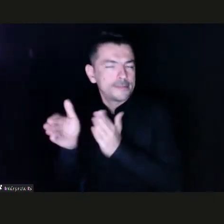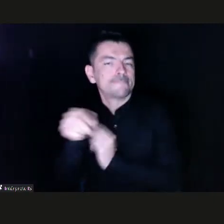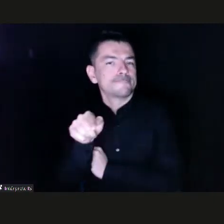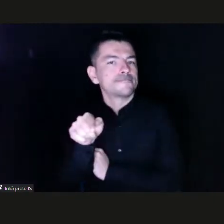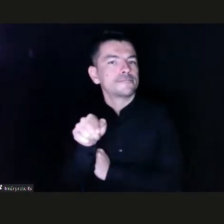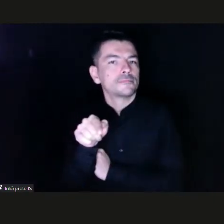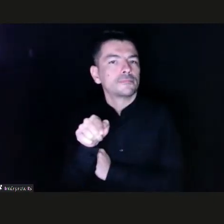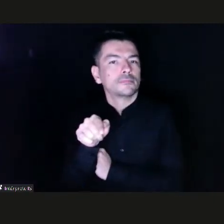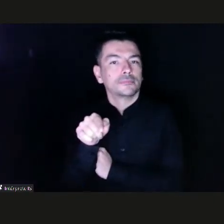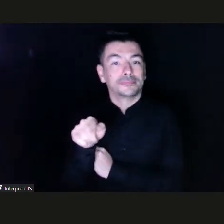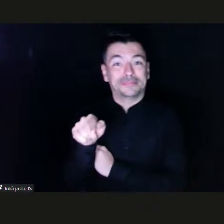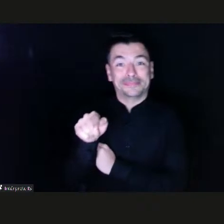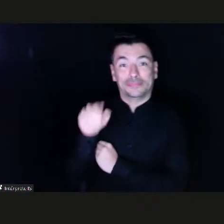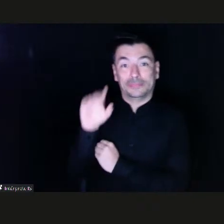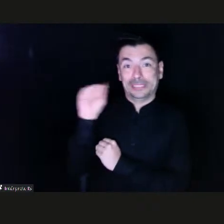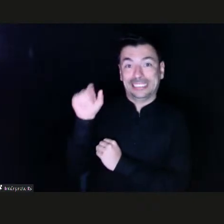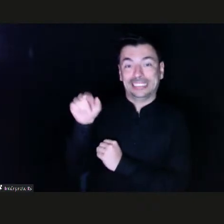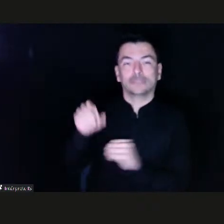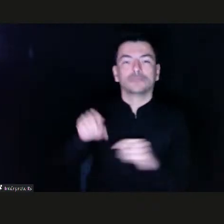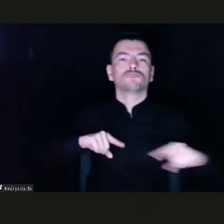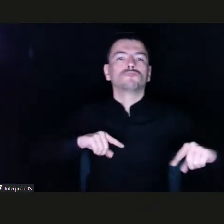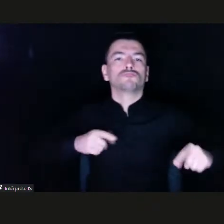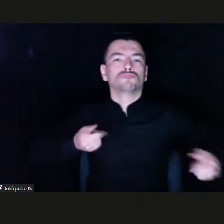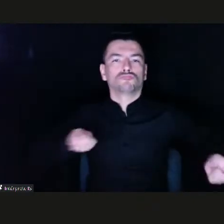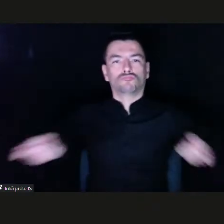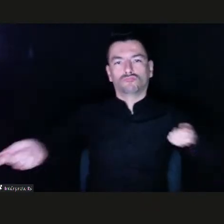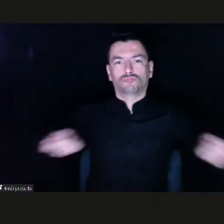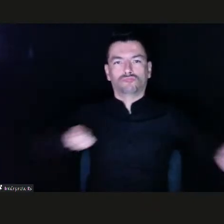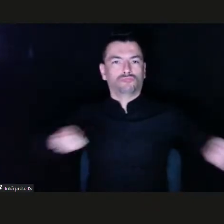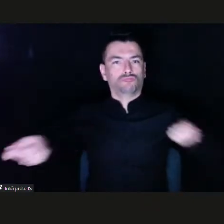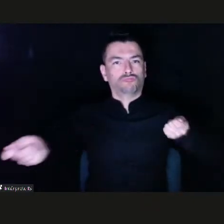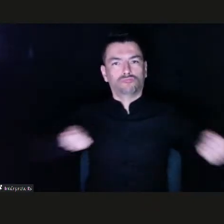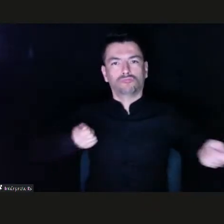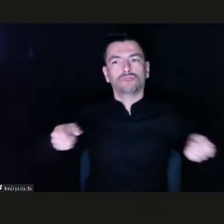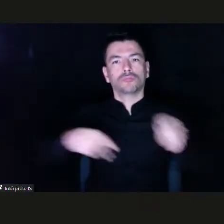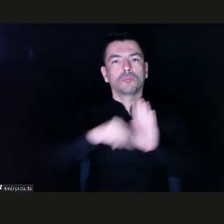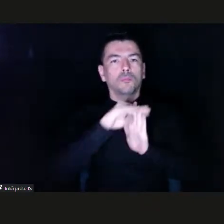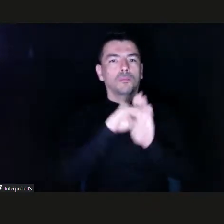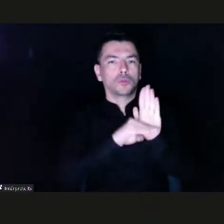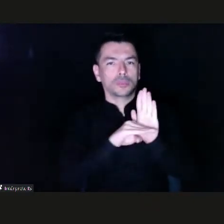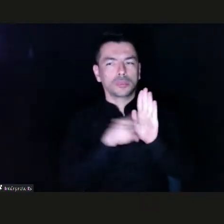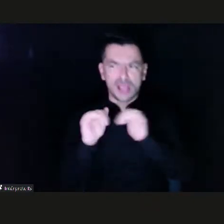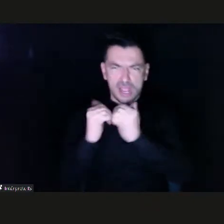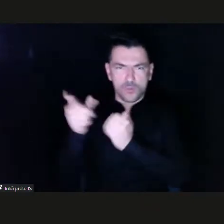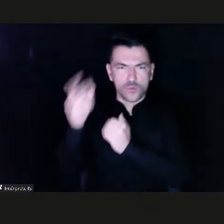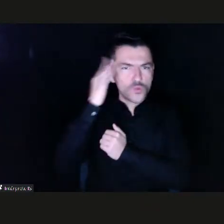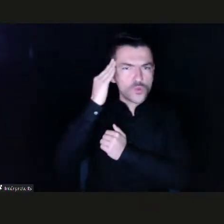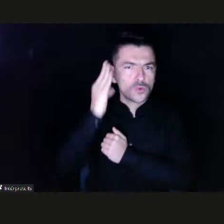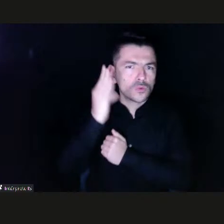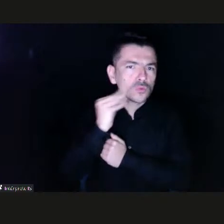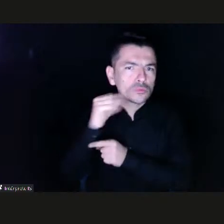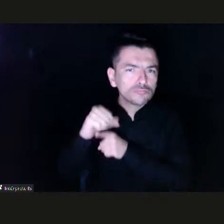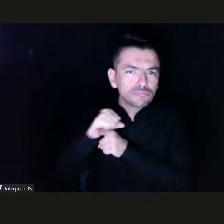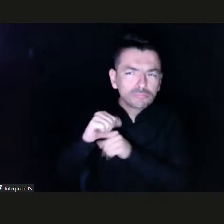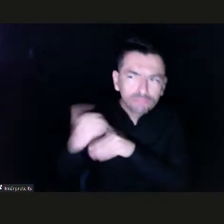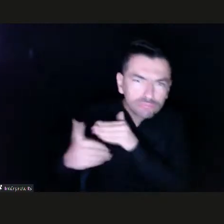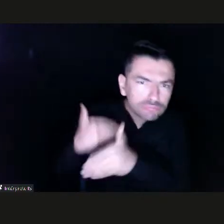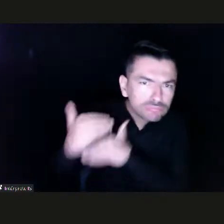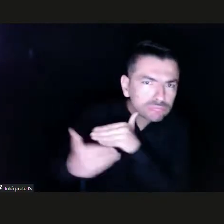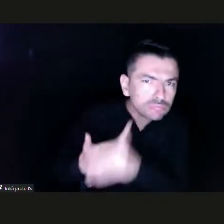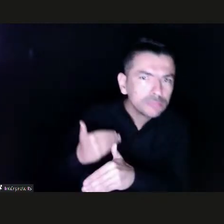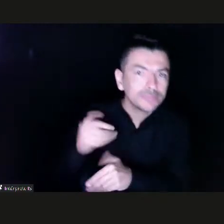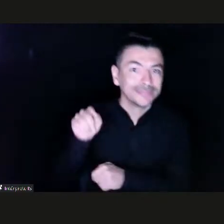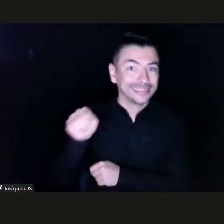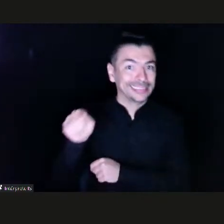the CAS headquarters in Berlin. Having a scientific background as Master on Islamic Sciences and the